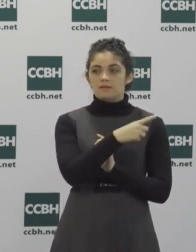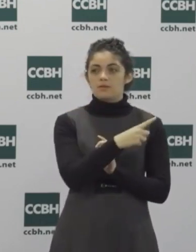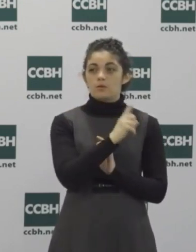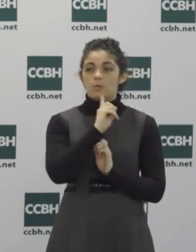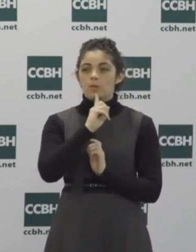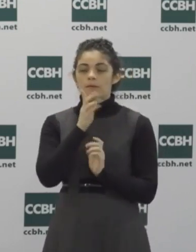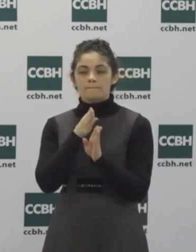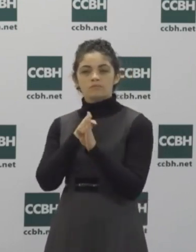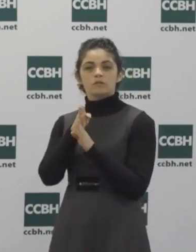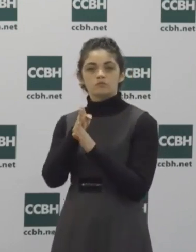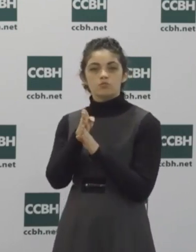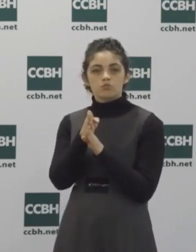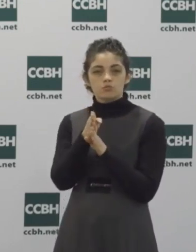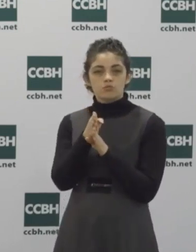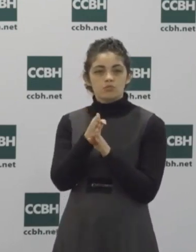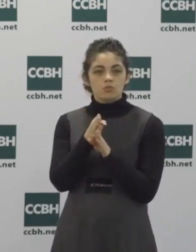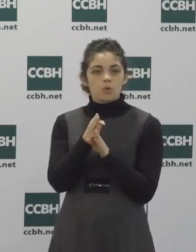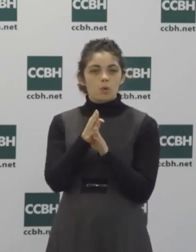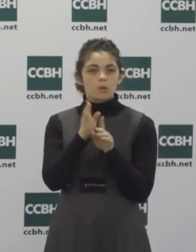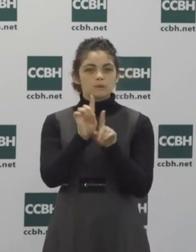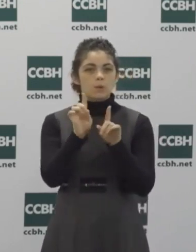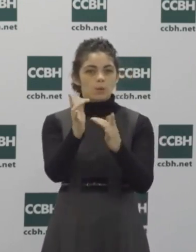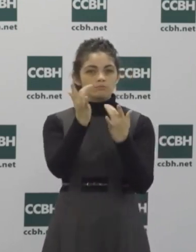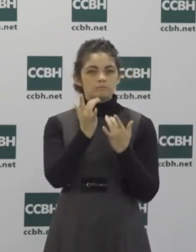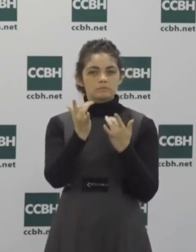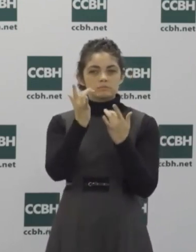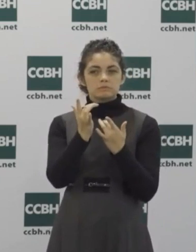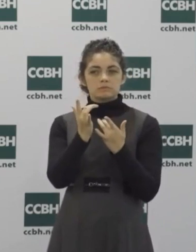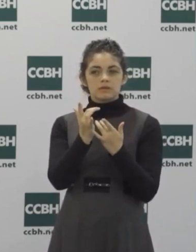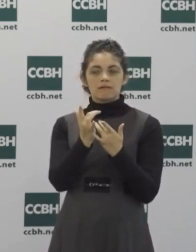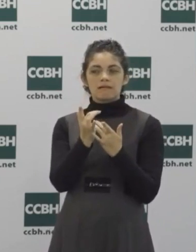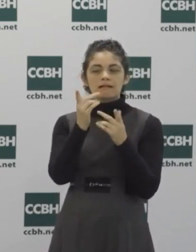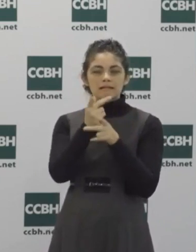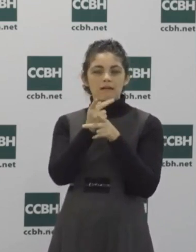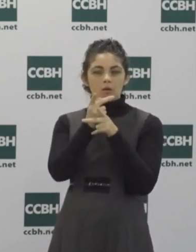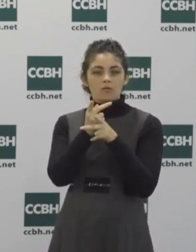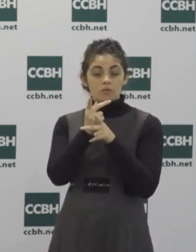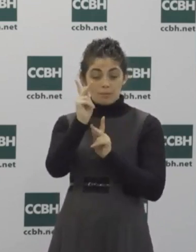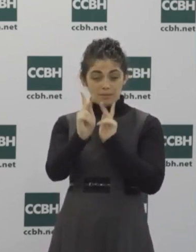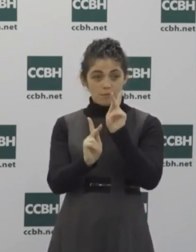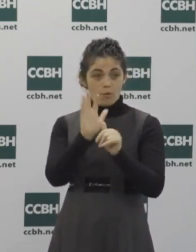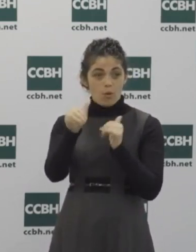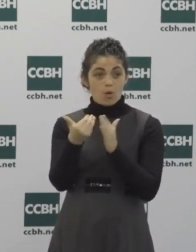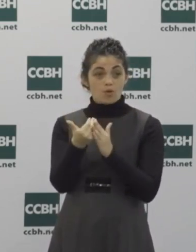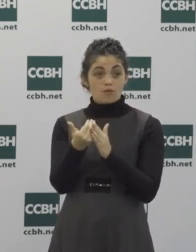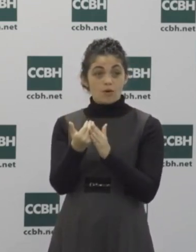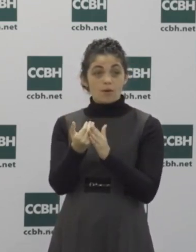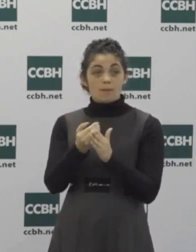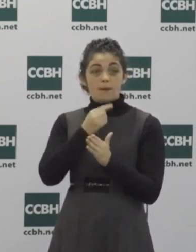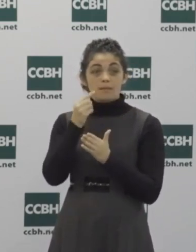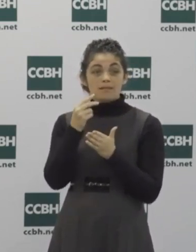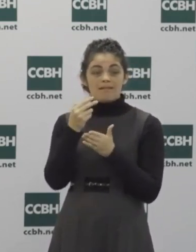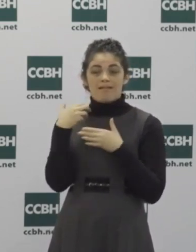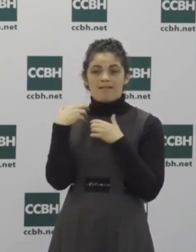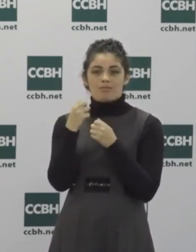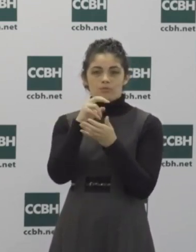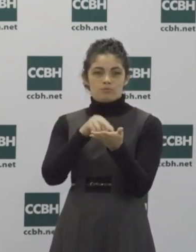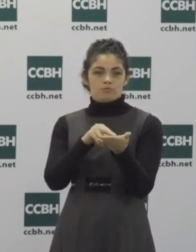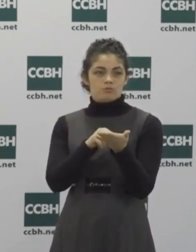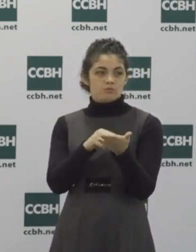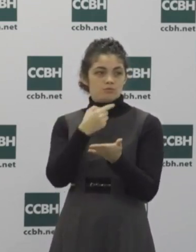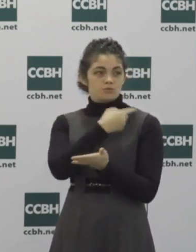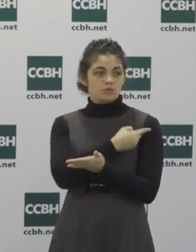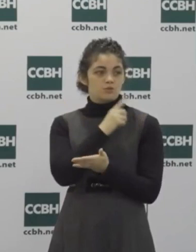very professional and empathetic and caring souls of our public health nurses. And Ramona